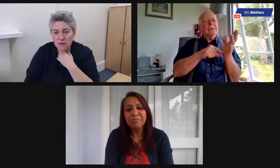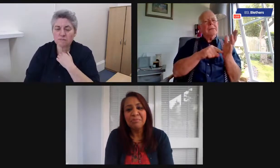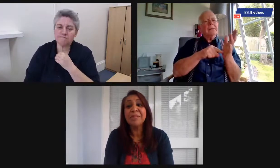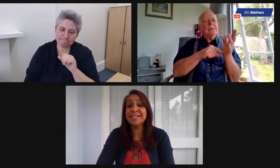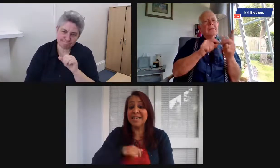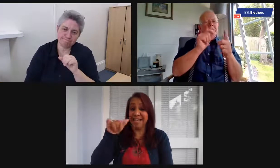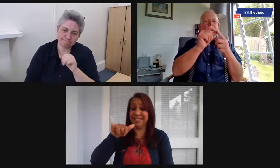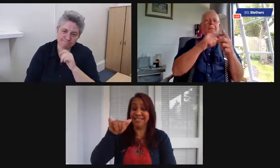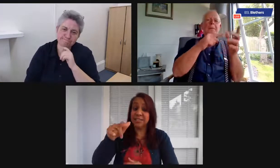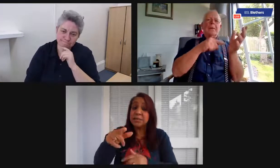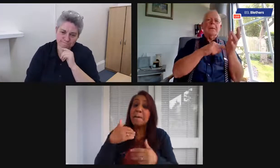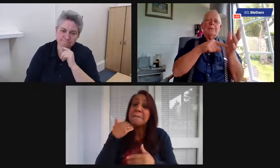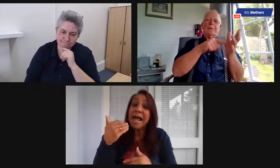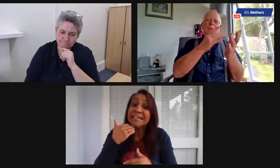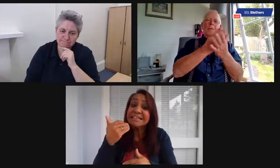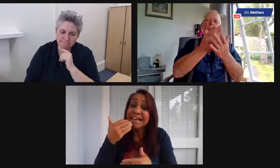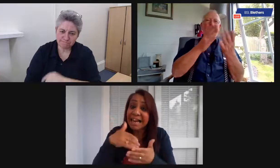think, again, it grows well where there's peat.